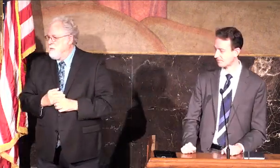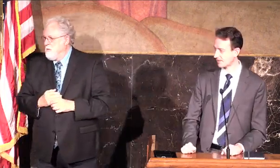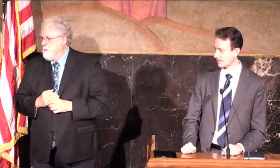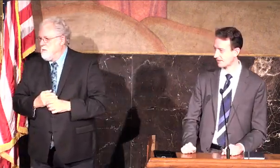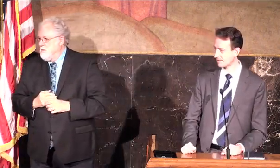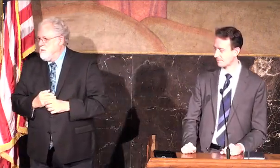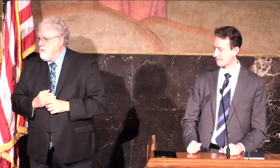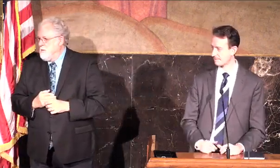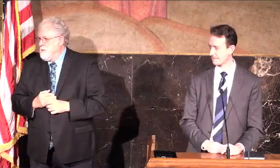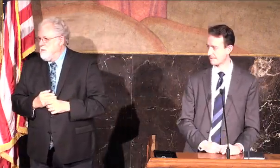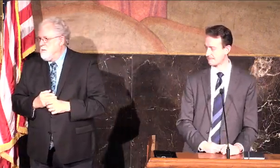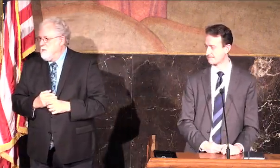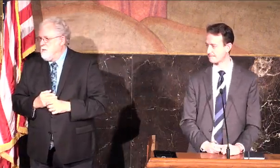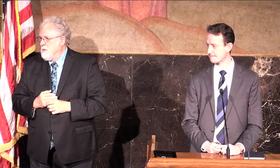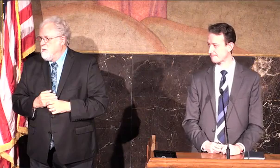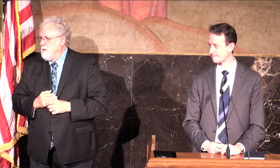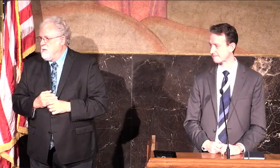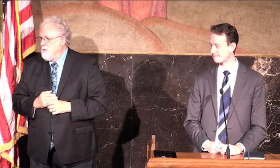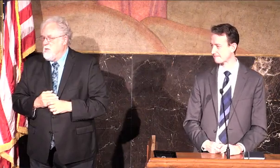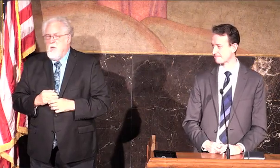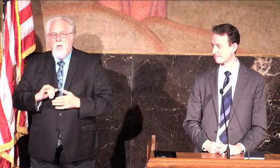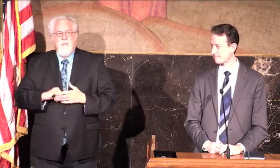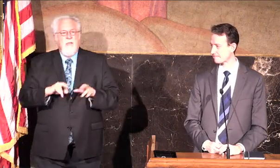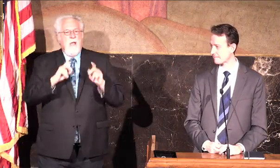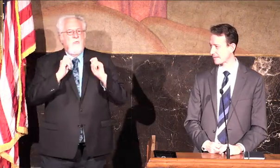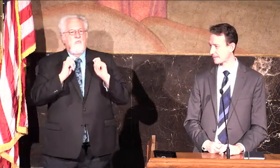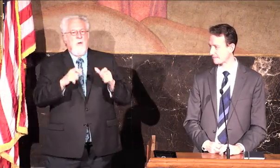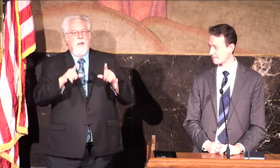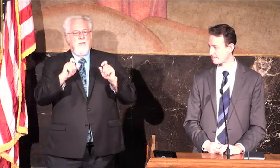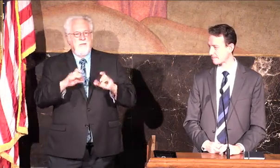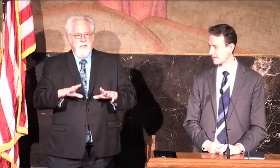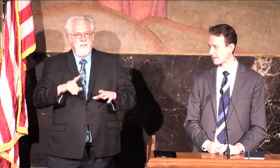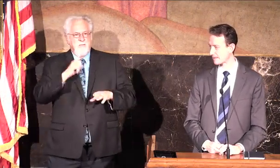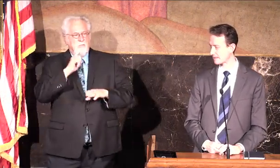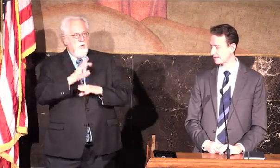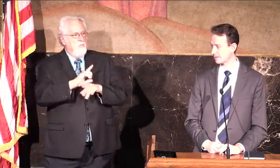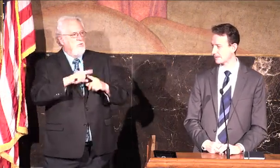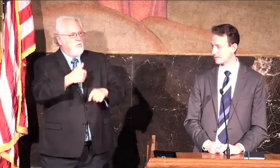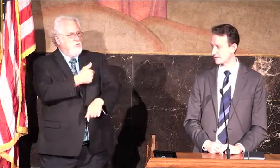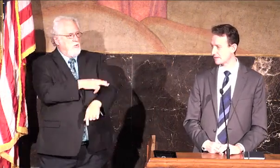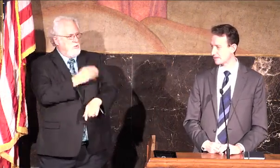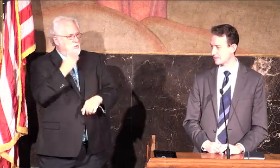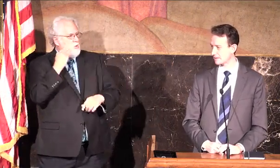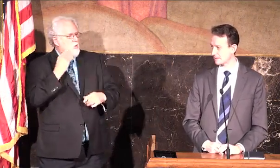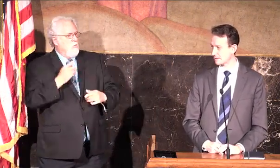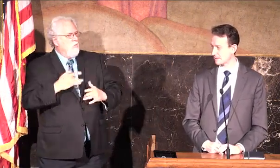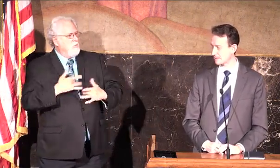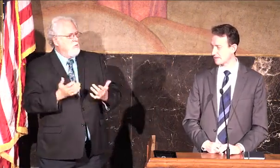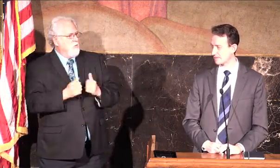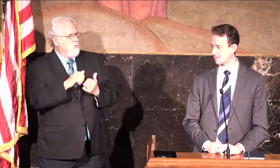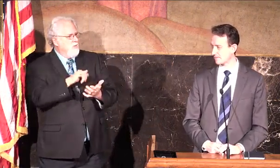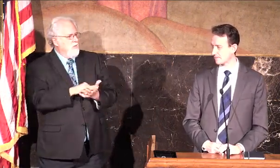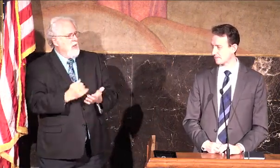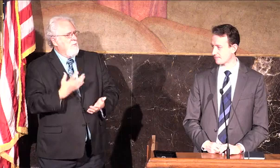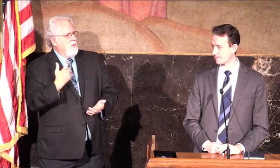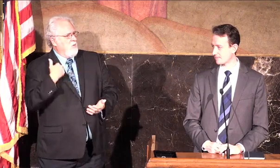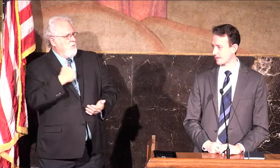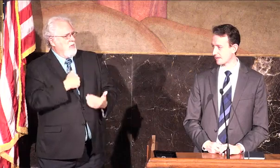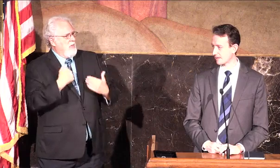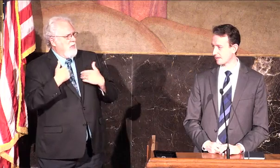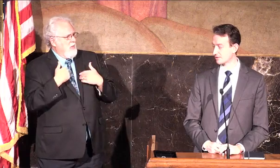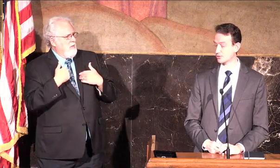status of the rapid test machines that were promised to nursing homes around the state? About how many of those we have